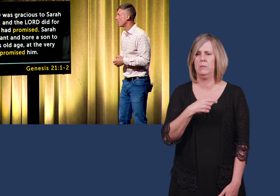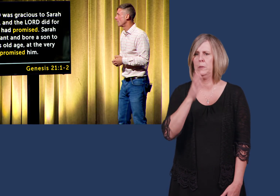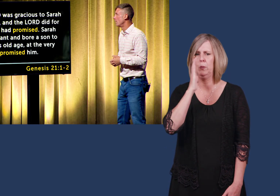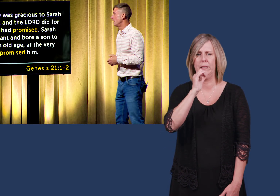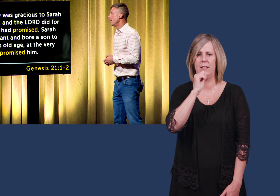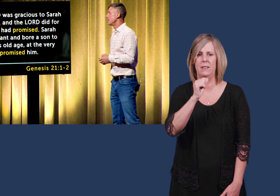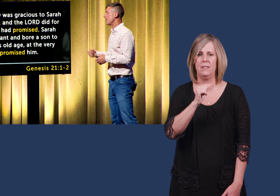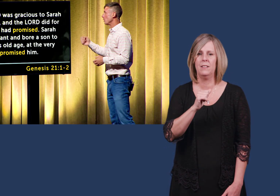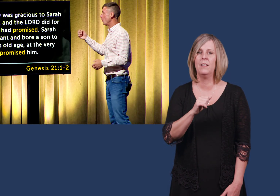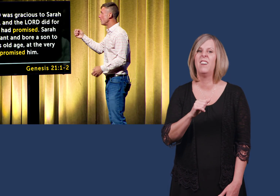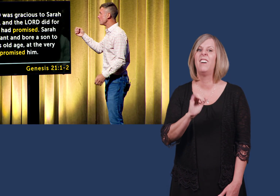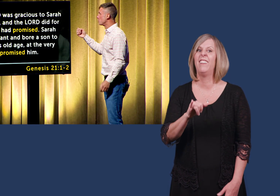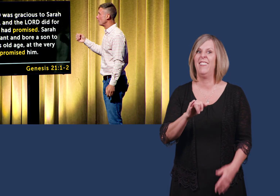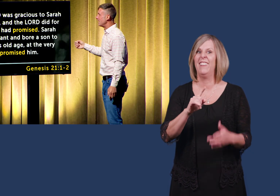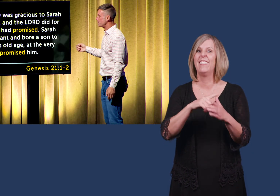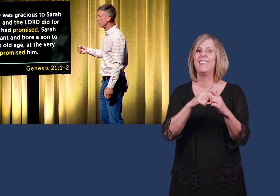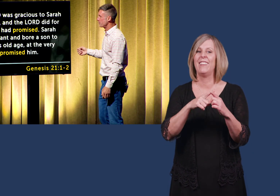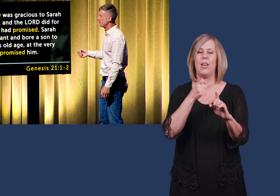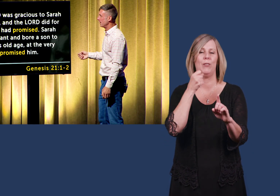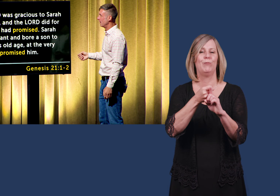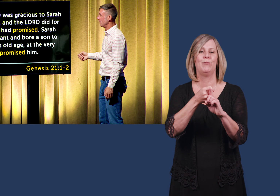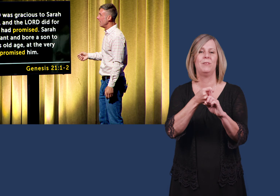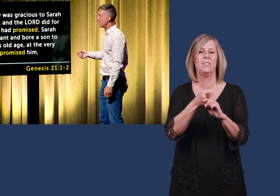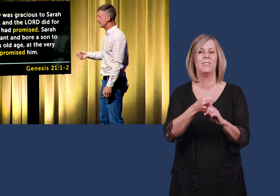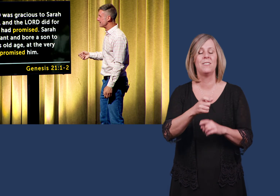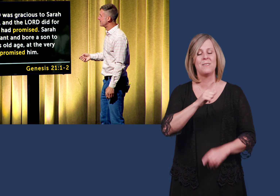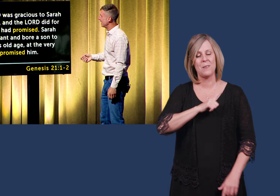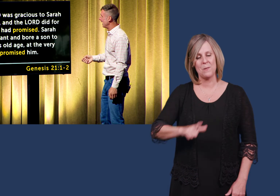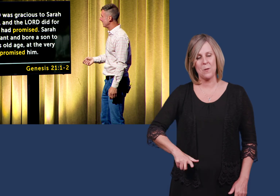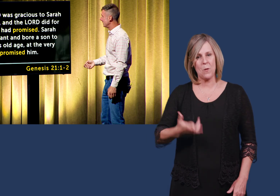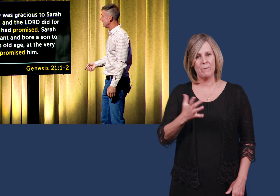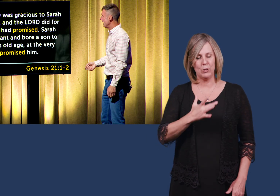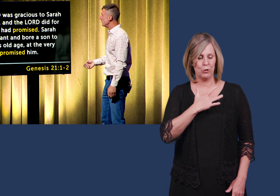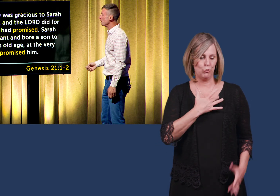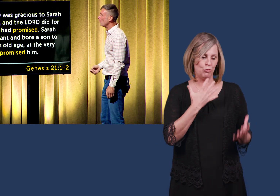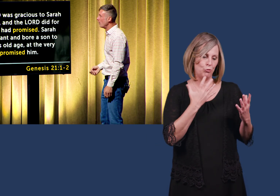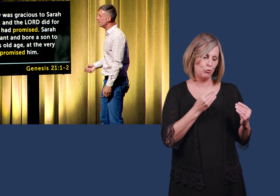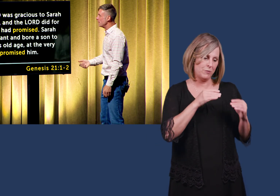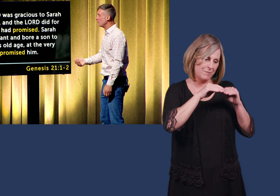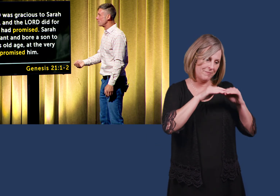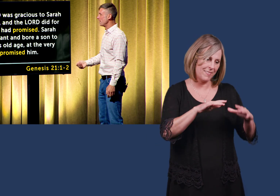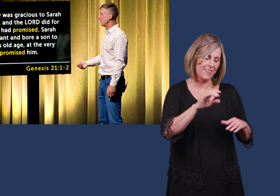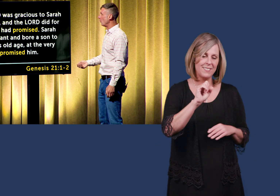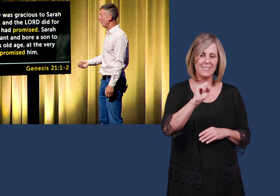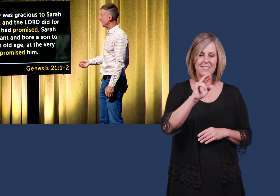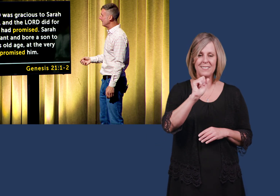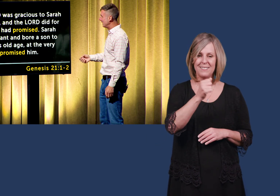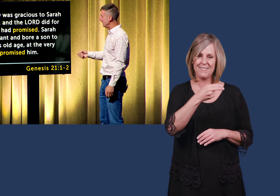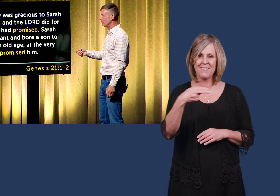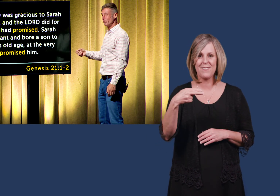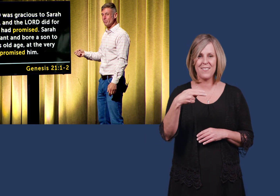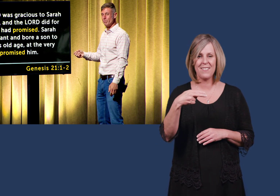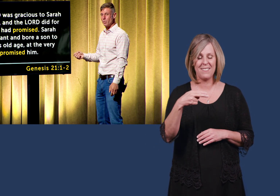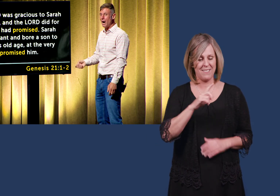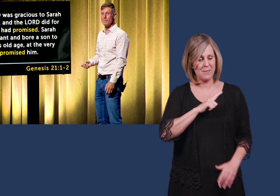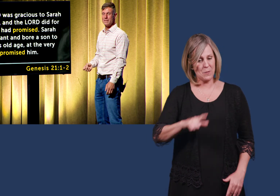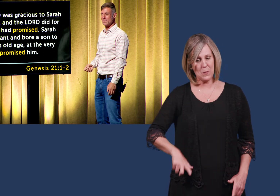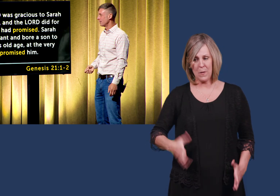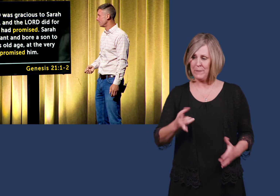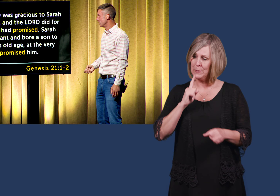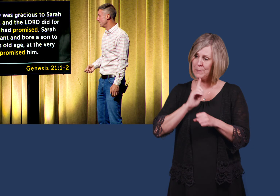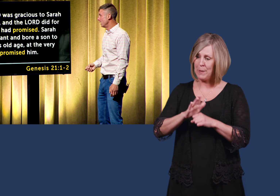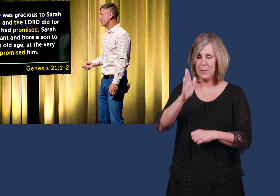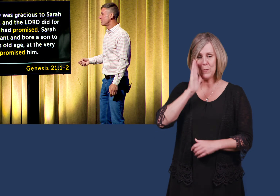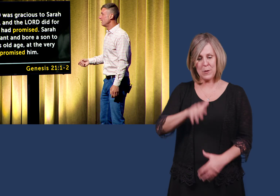21. Now the Lord was gracious to Sarah, as he had said. And the Lord did for Sarah what he had